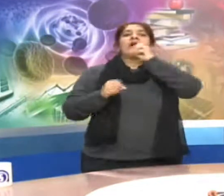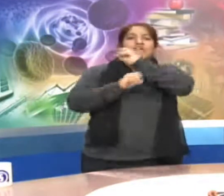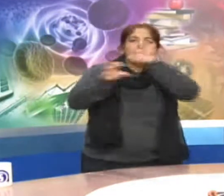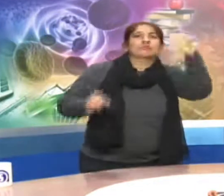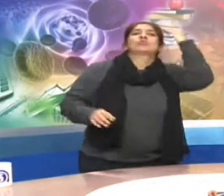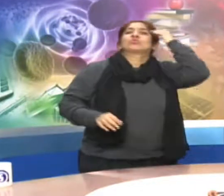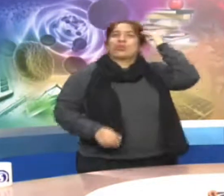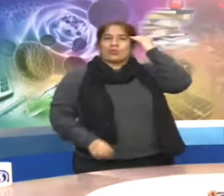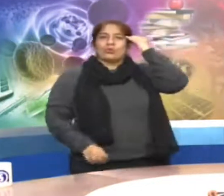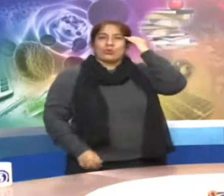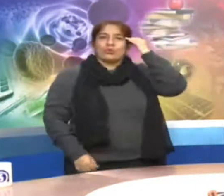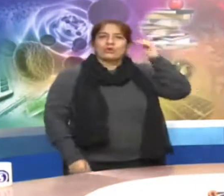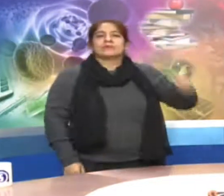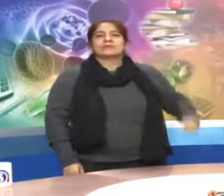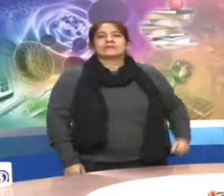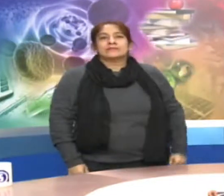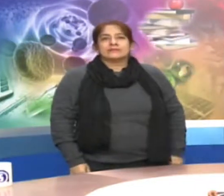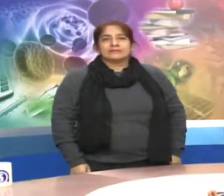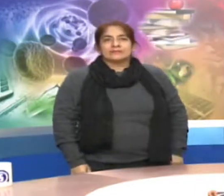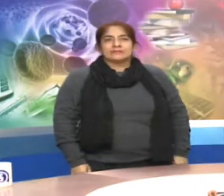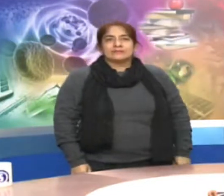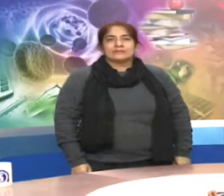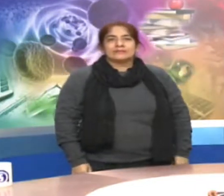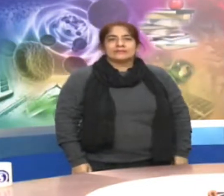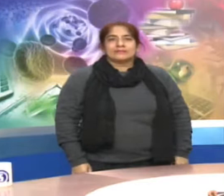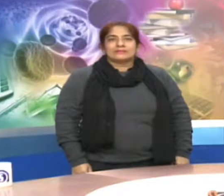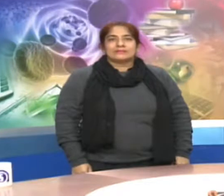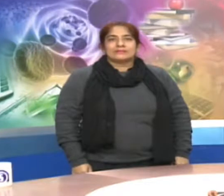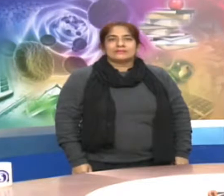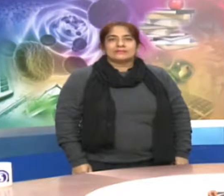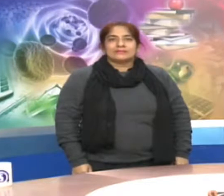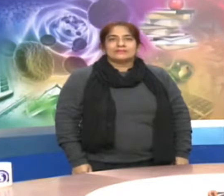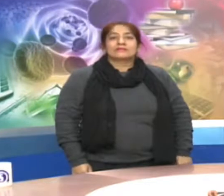to complaint, also called as PIL.